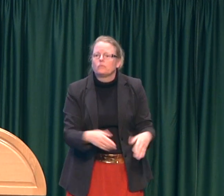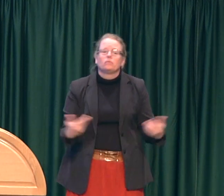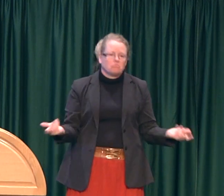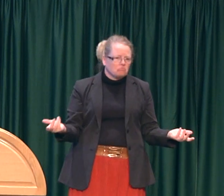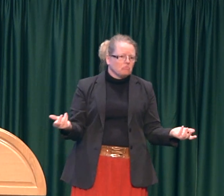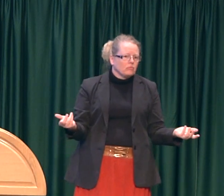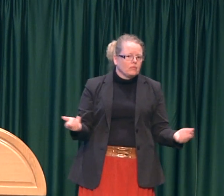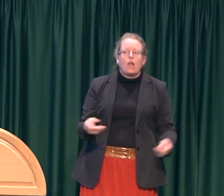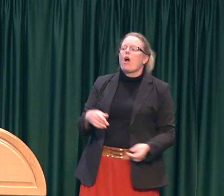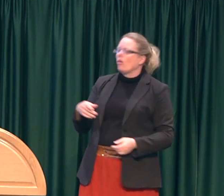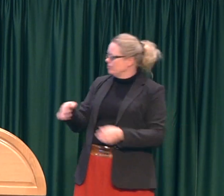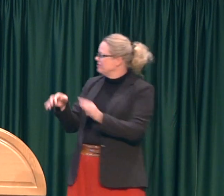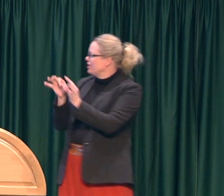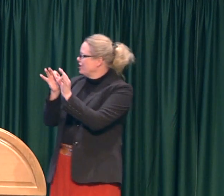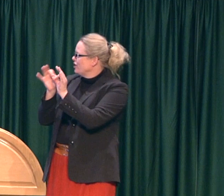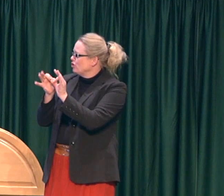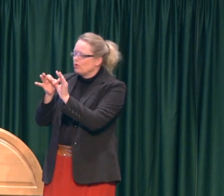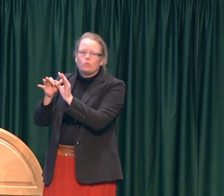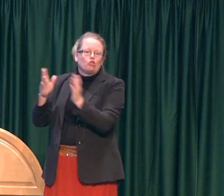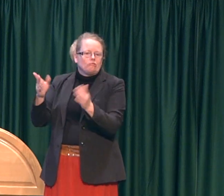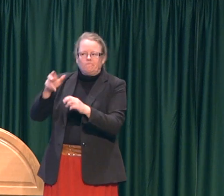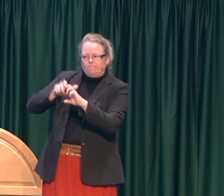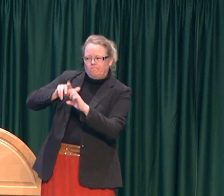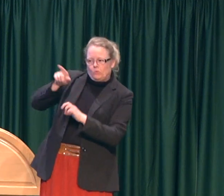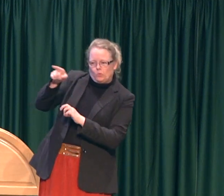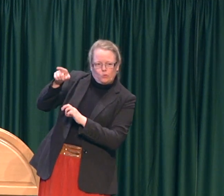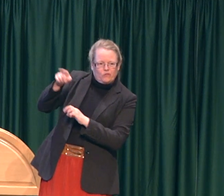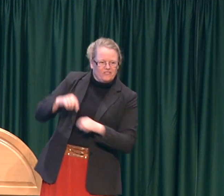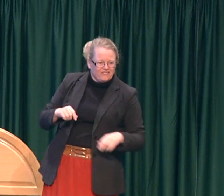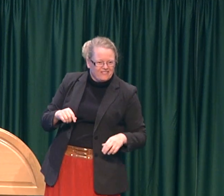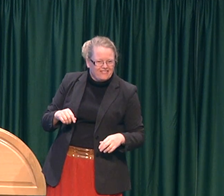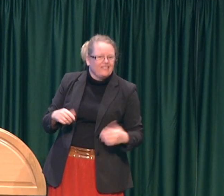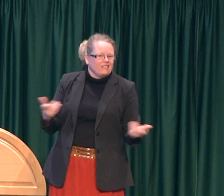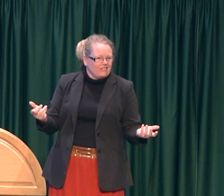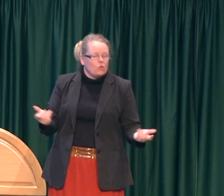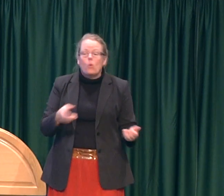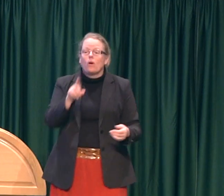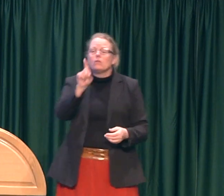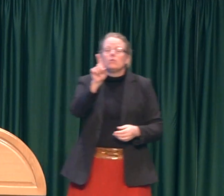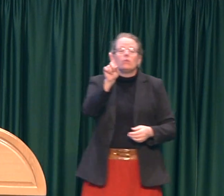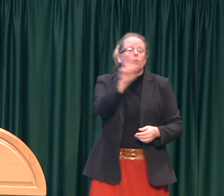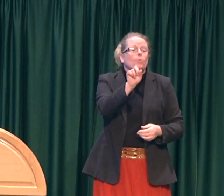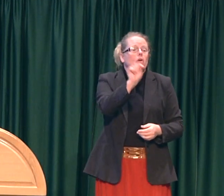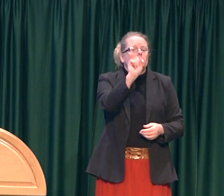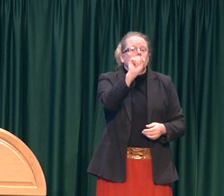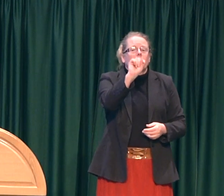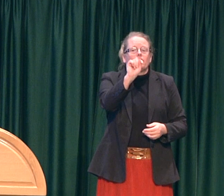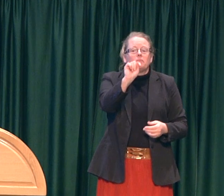Asking simple questions such as, where's the interpreter? And then the response can be given via paper and pen effectively.